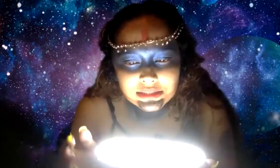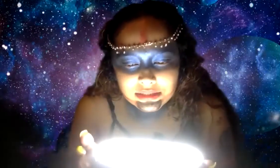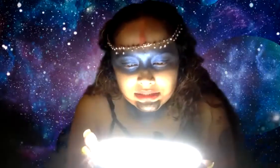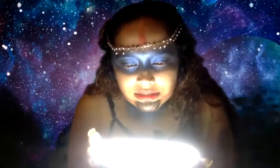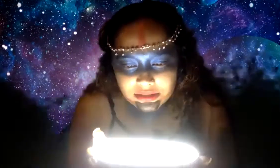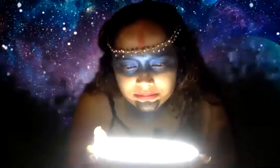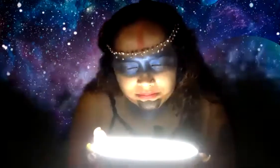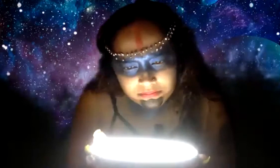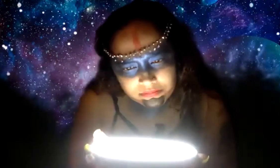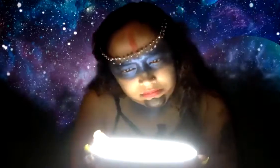I wondered, what could it be?